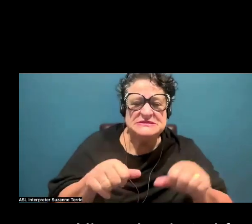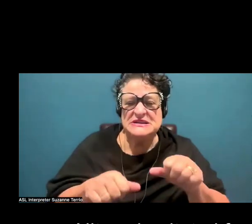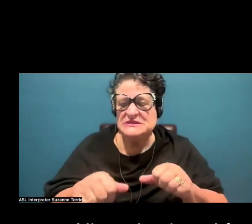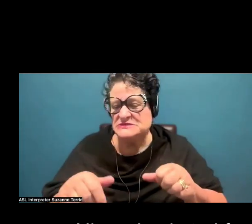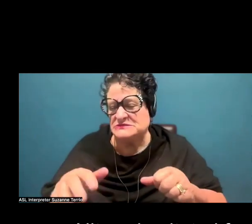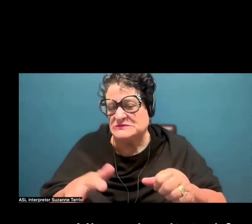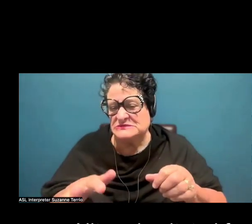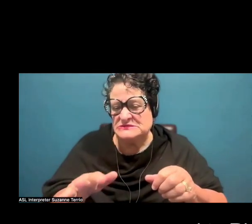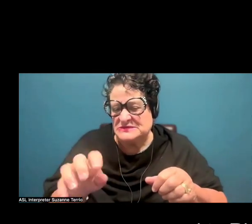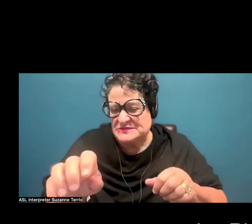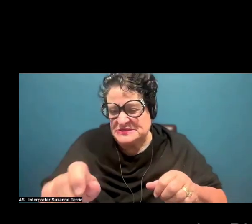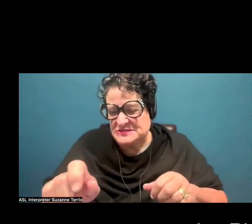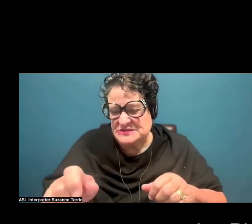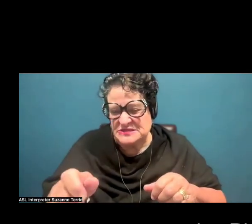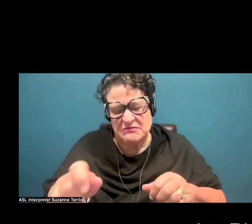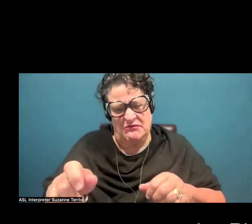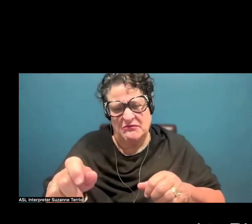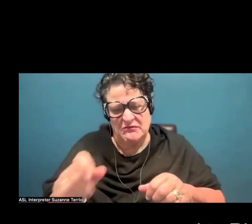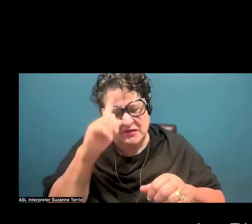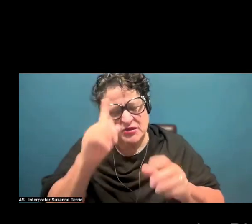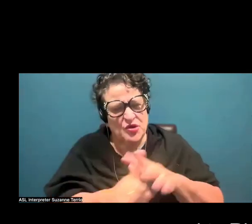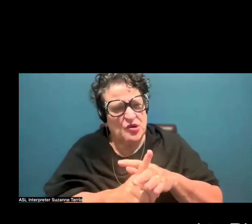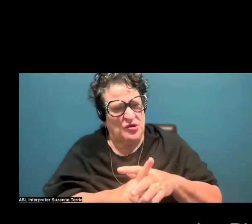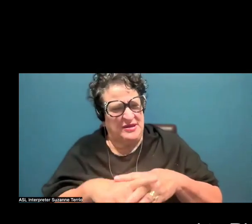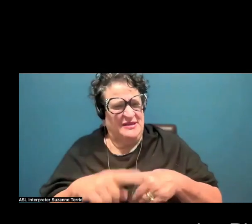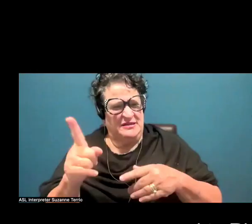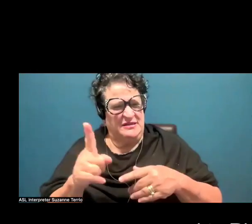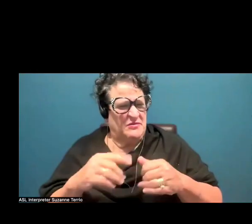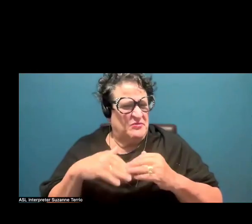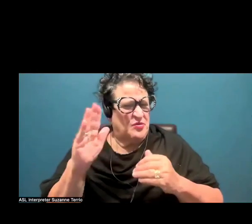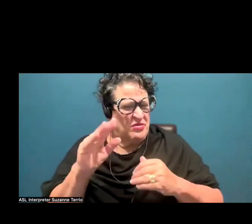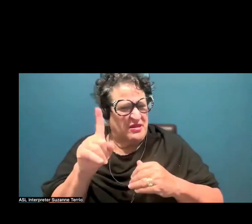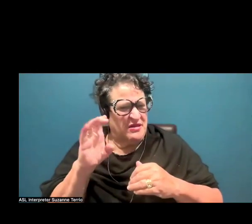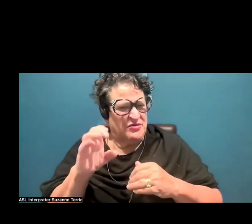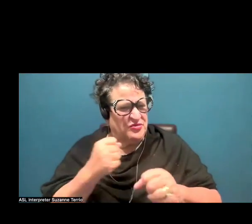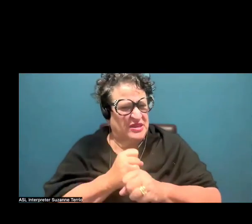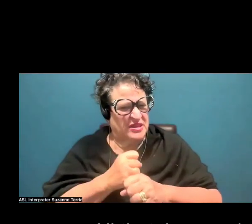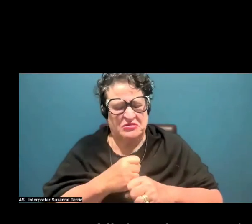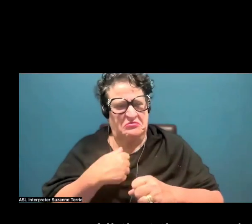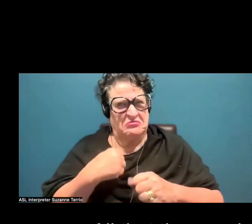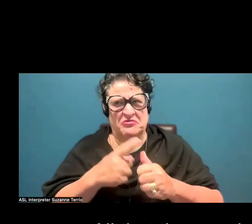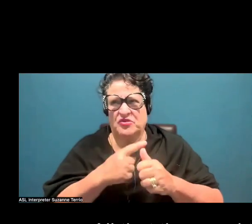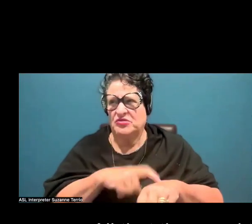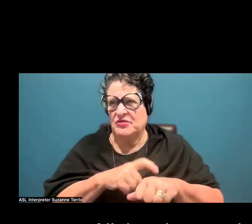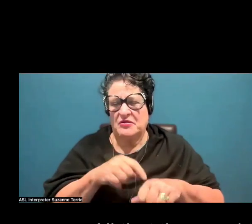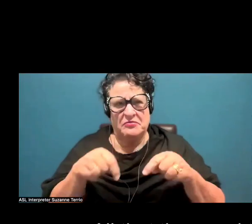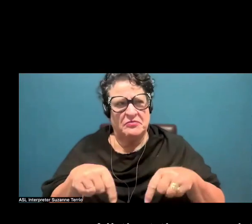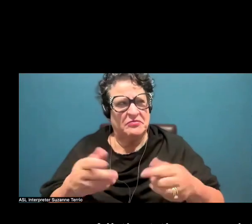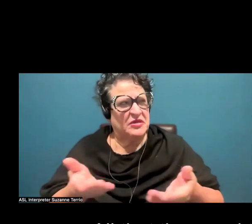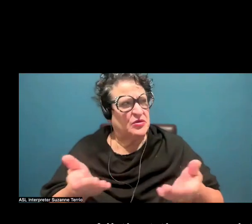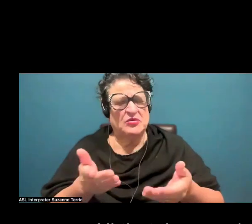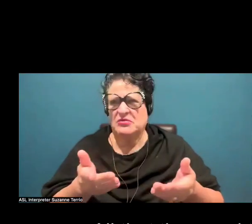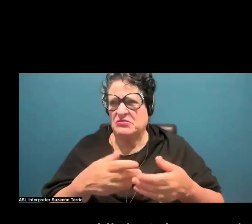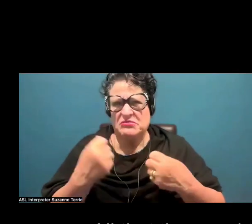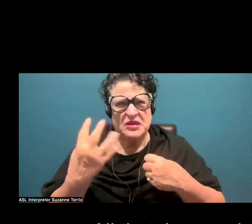on the latch, and it occurred to Rhea that in their 100-odd years at this house, she'd never been here before. All that time, and there were secrets still